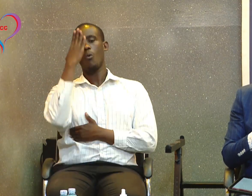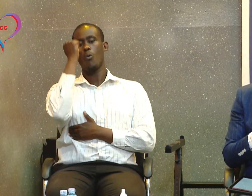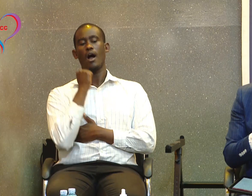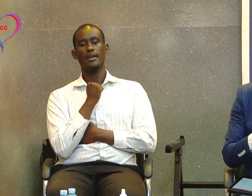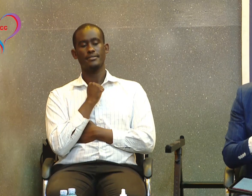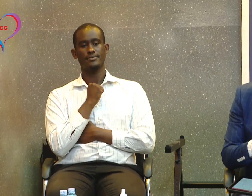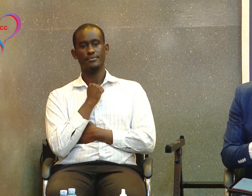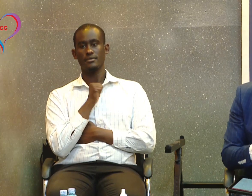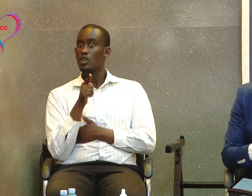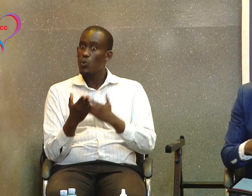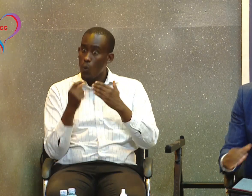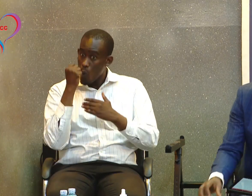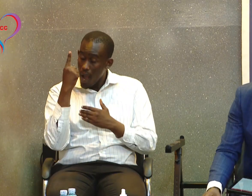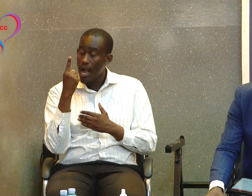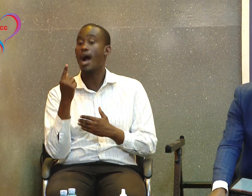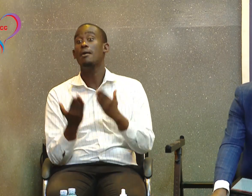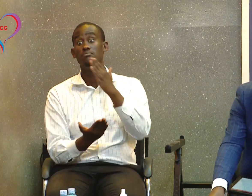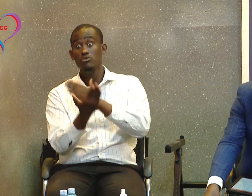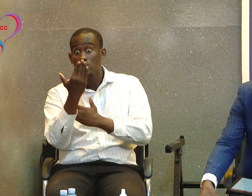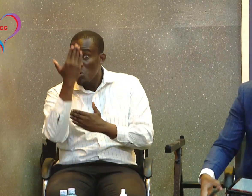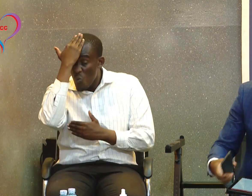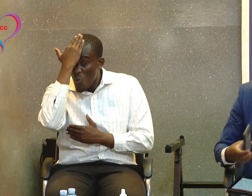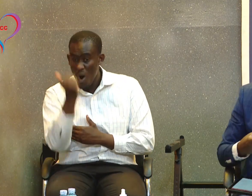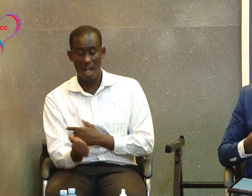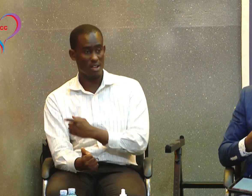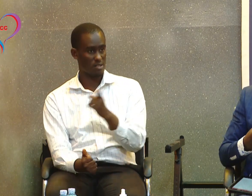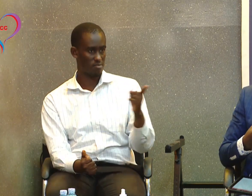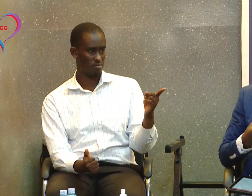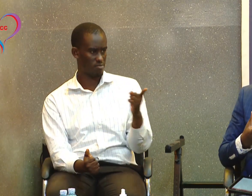did you wake up to do today?